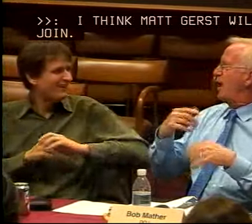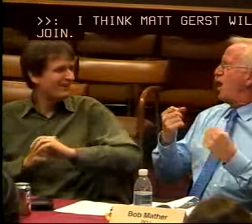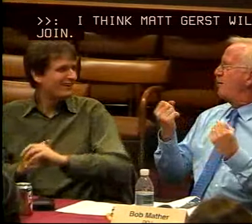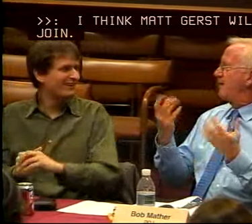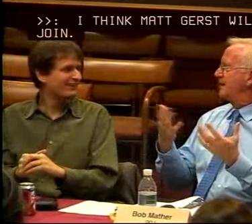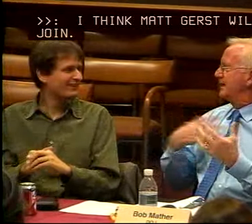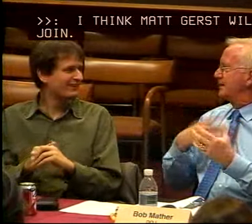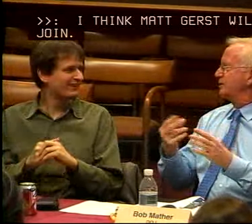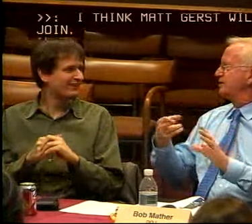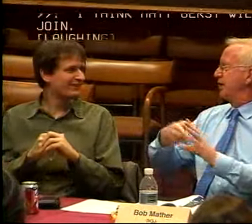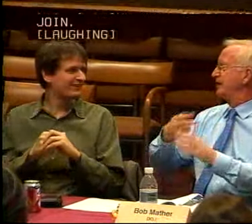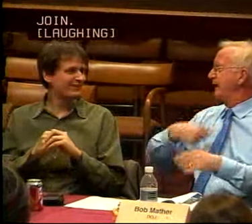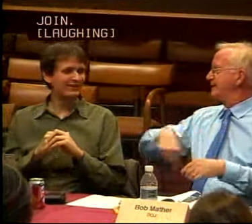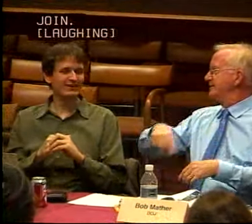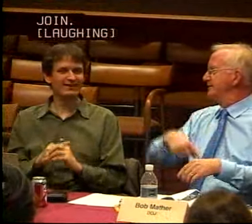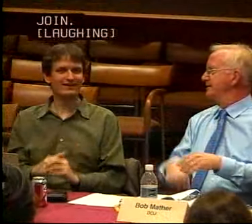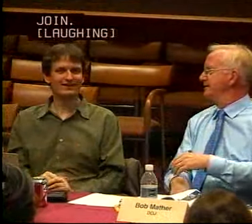Christian's asking Bob if you mentioned a time.